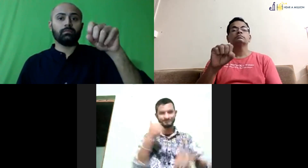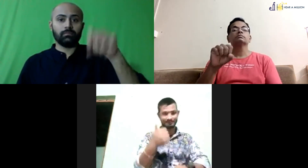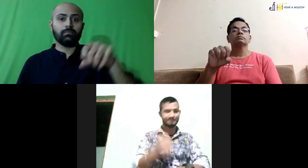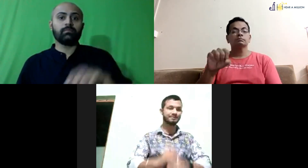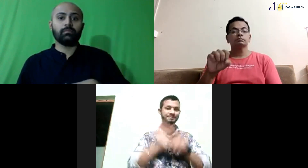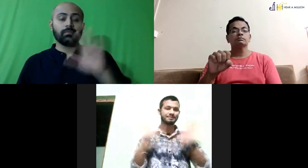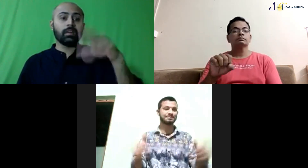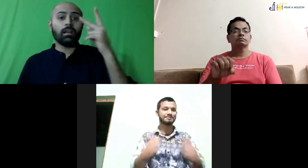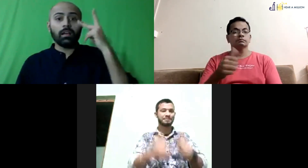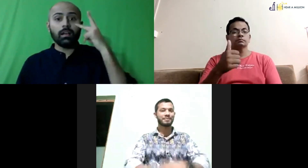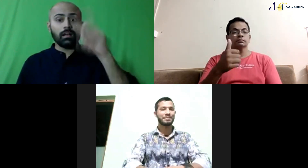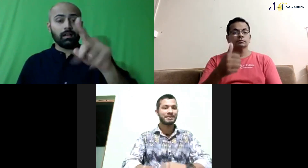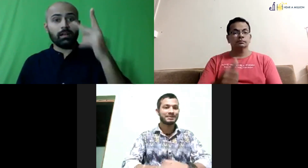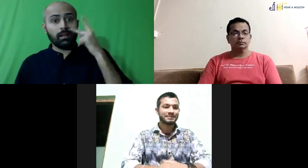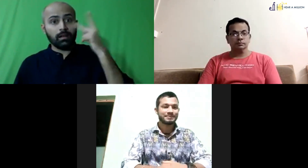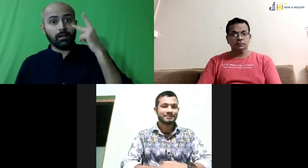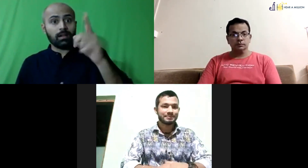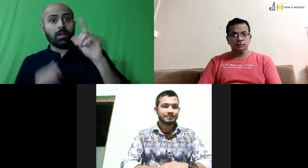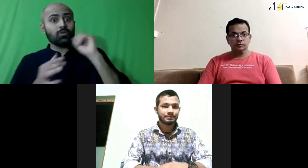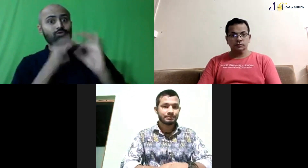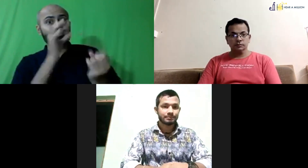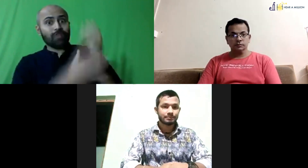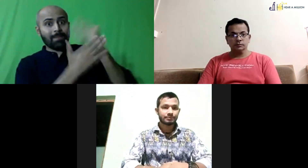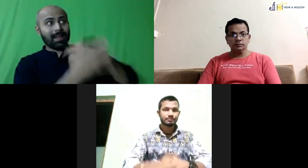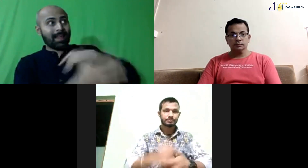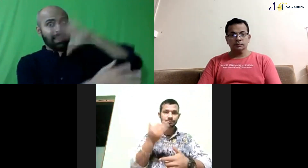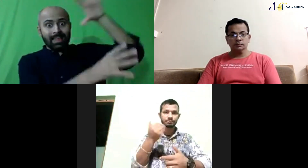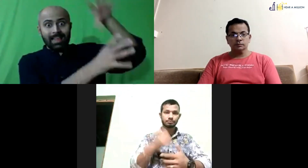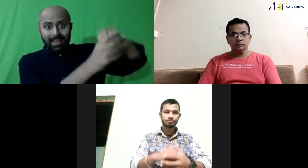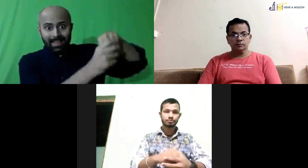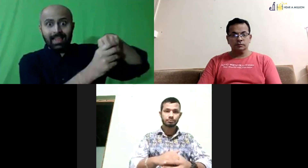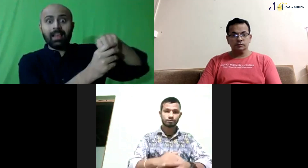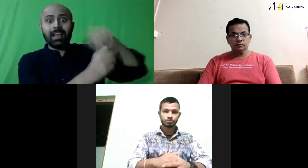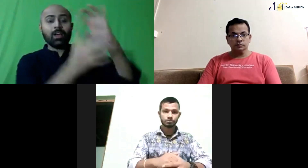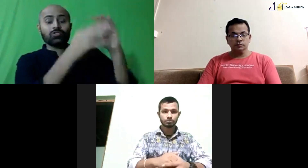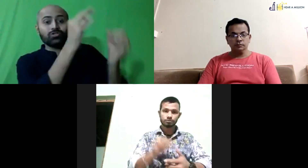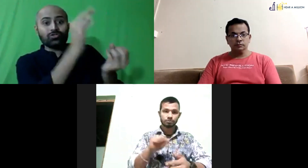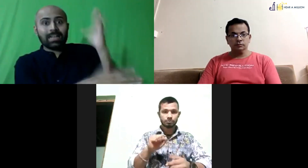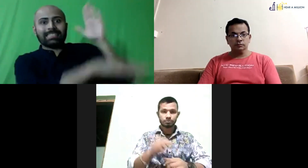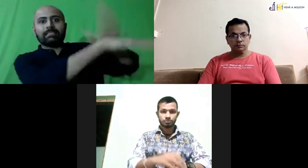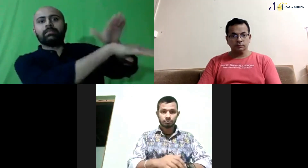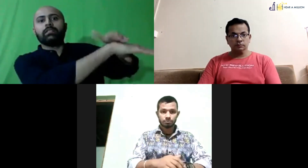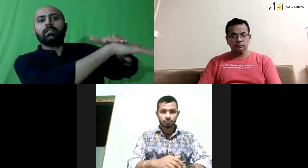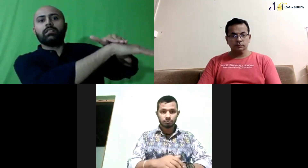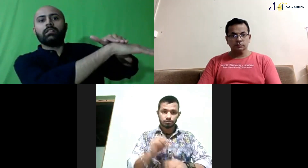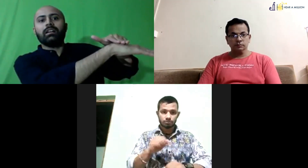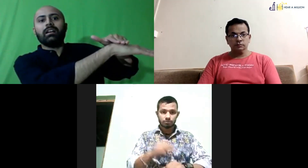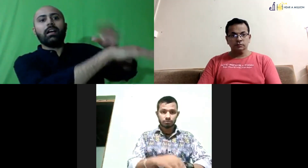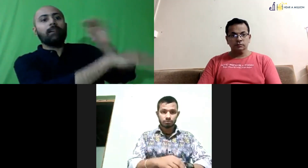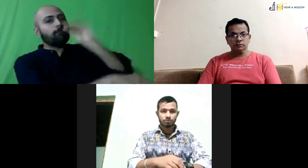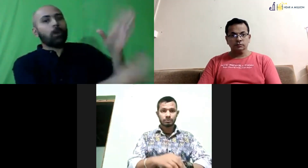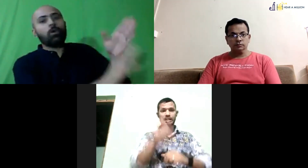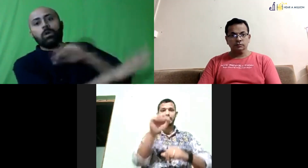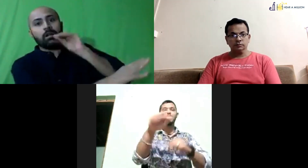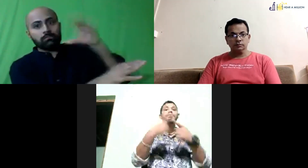to provide the accommodation for them, or to provide the traveling support? So if Sarjan, when